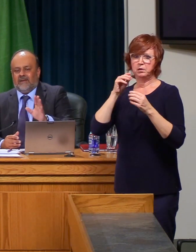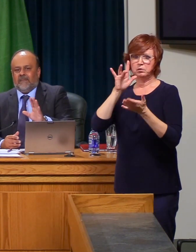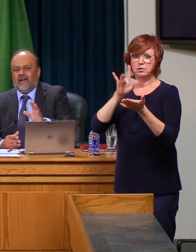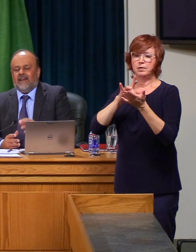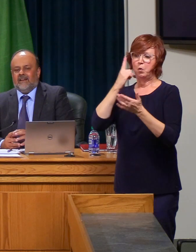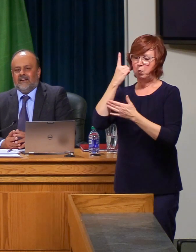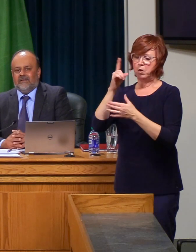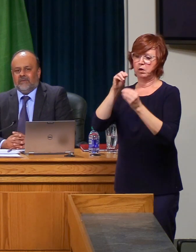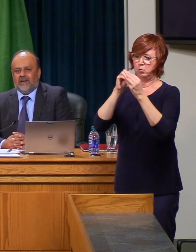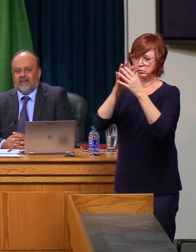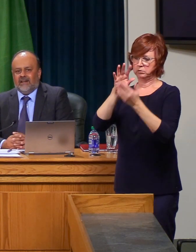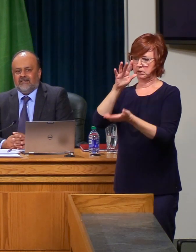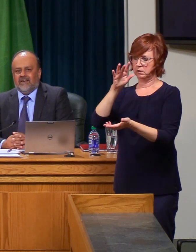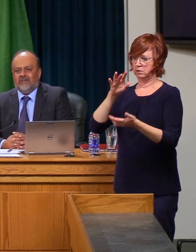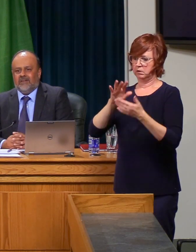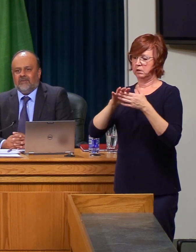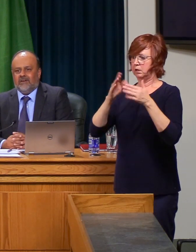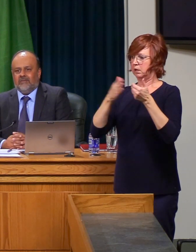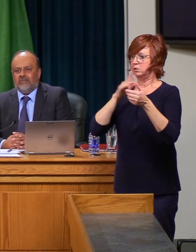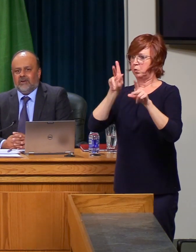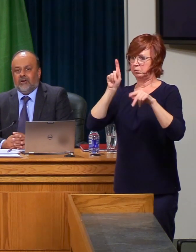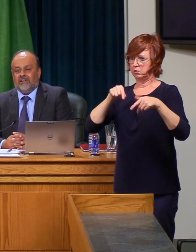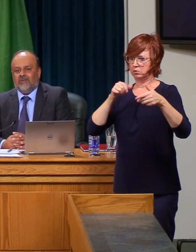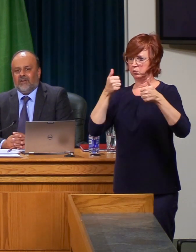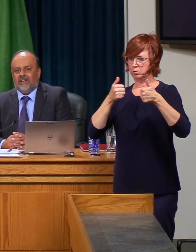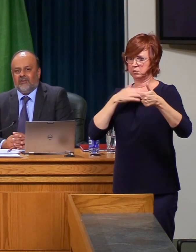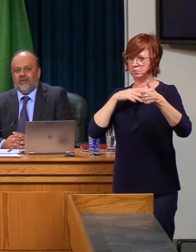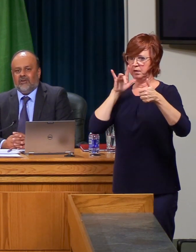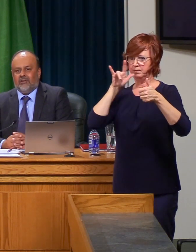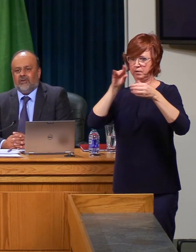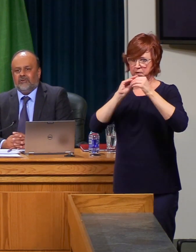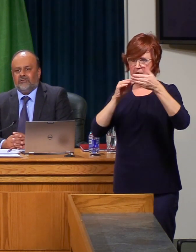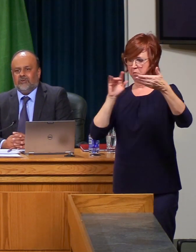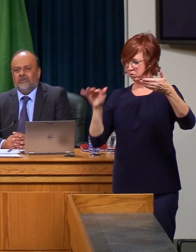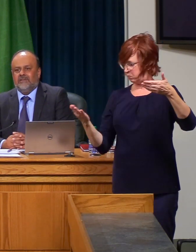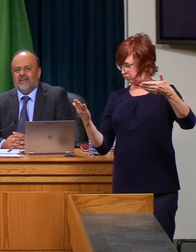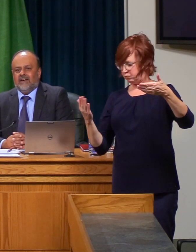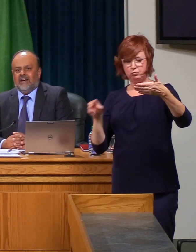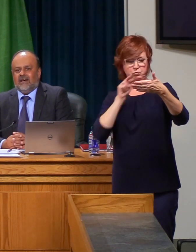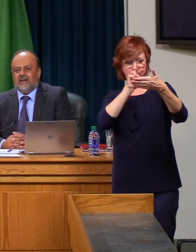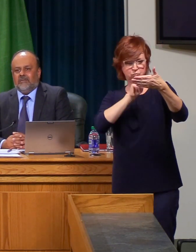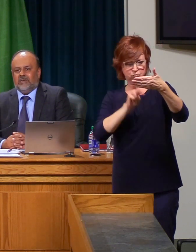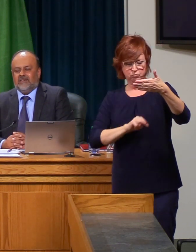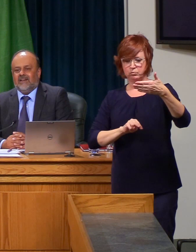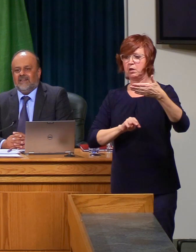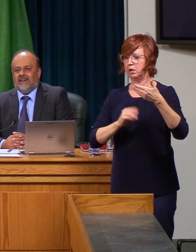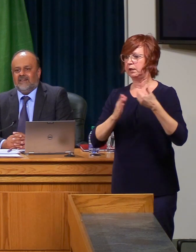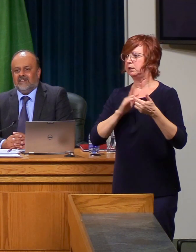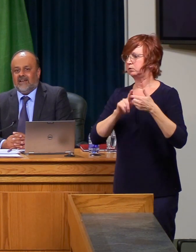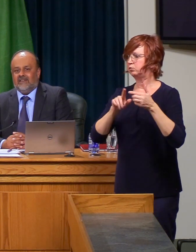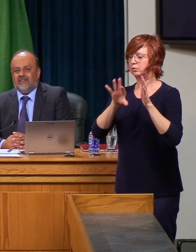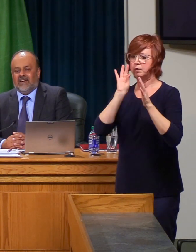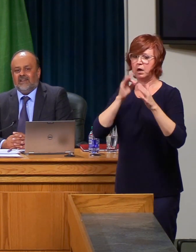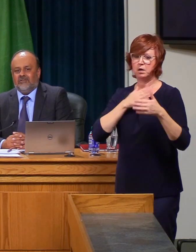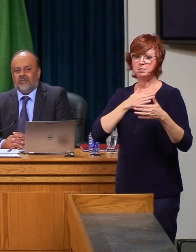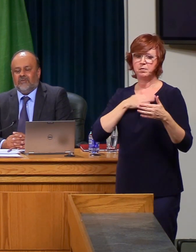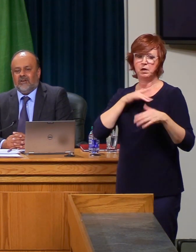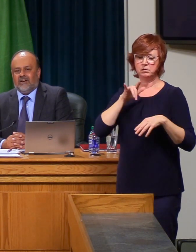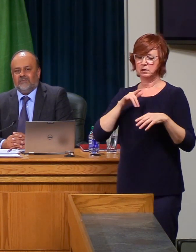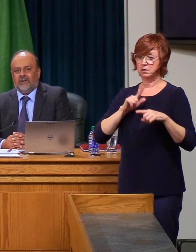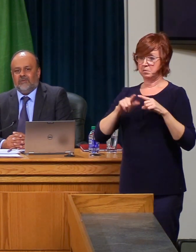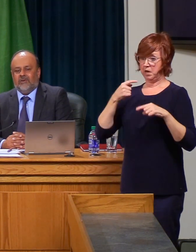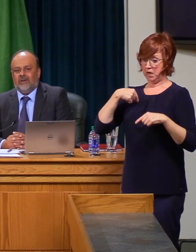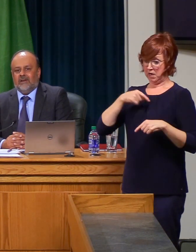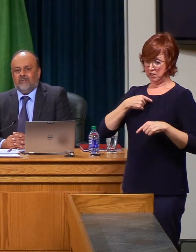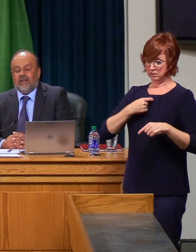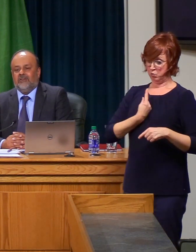on, and see if they were on that flight at all or on those rows. But certainly that is a challenge not for